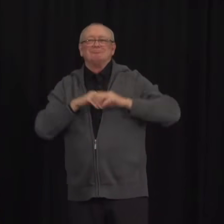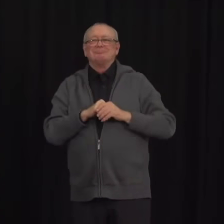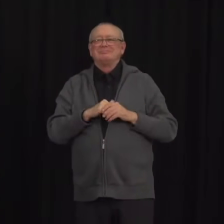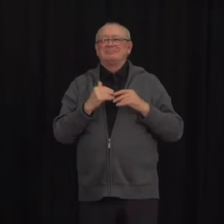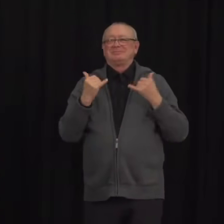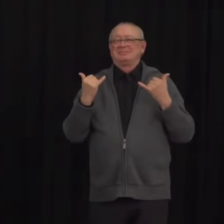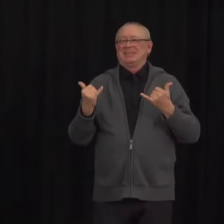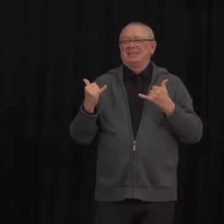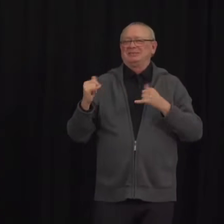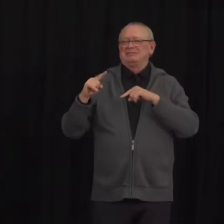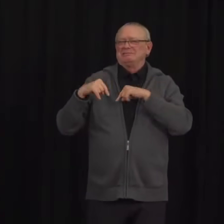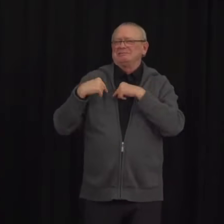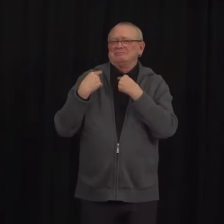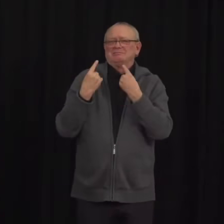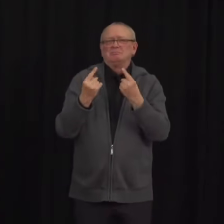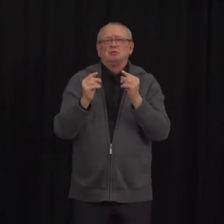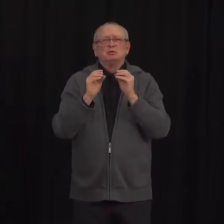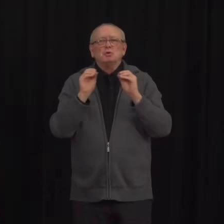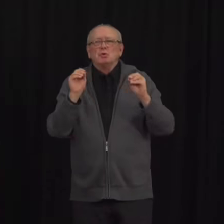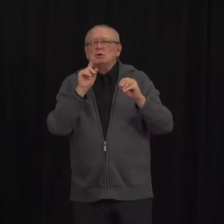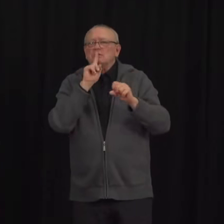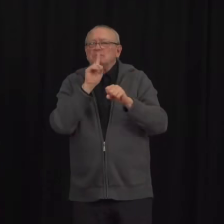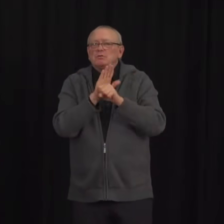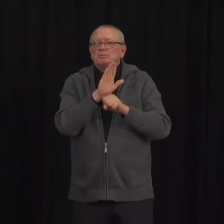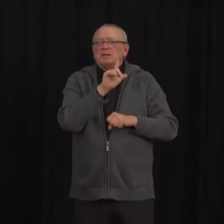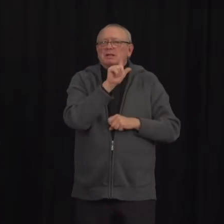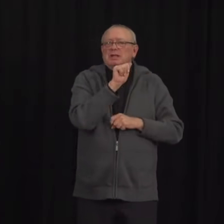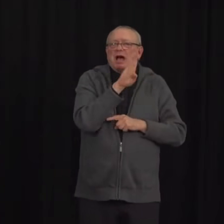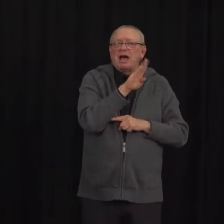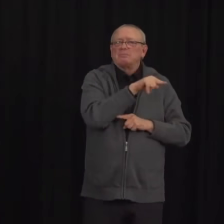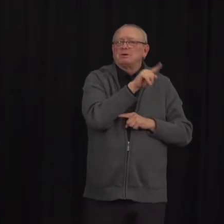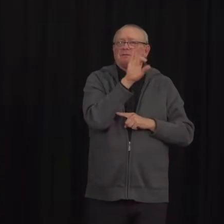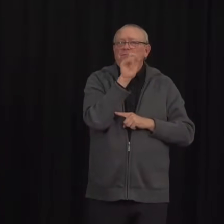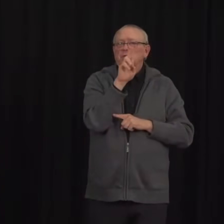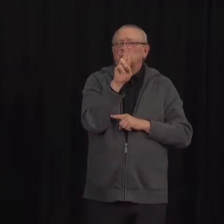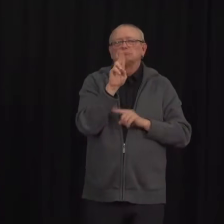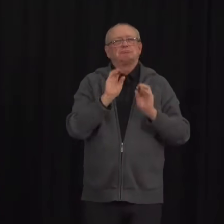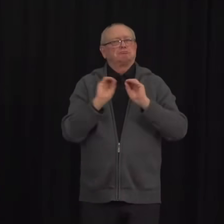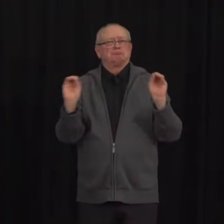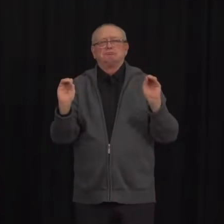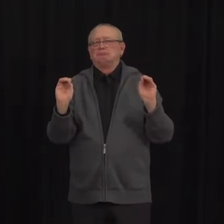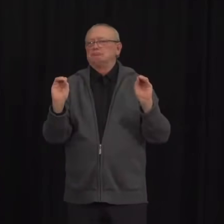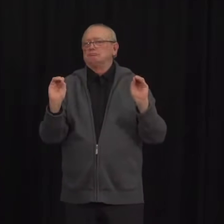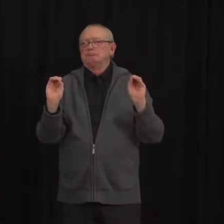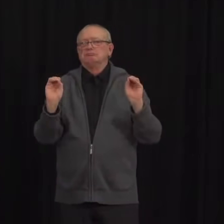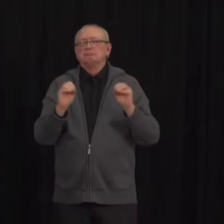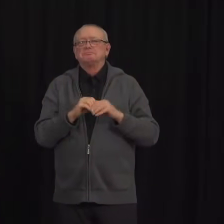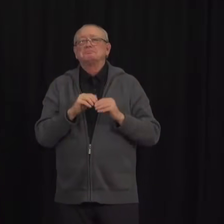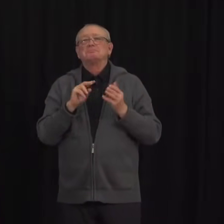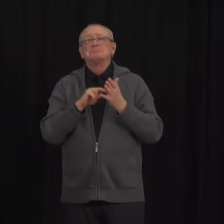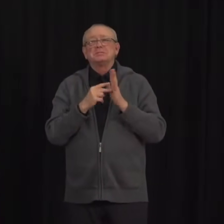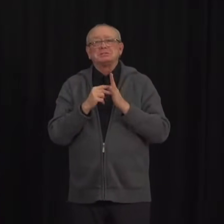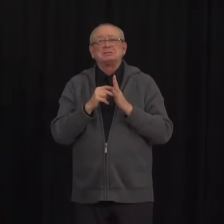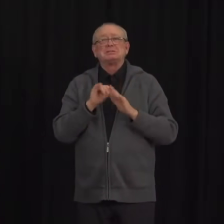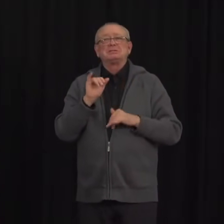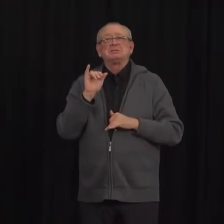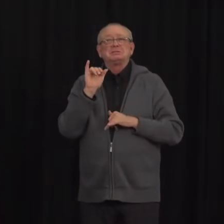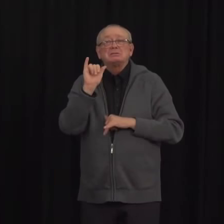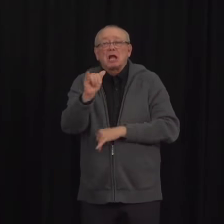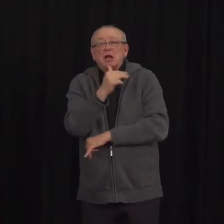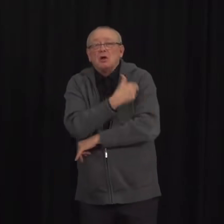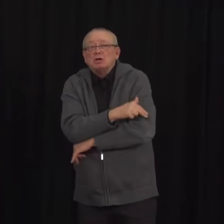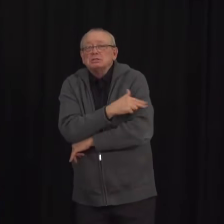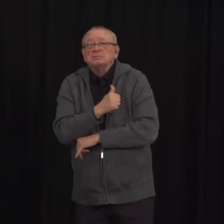a single laboratory-confirmed case of seasonal influenza, and therefore no hospitalizations or deaths related